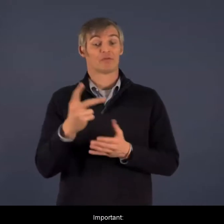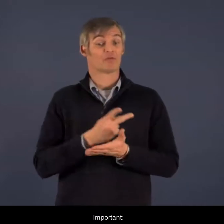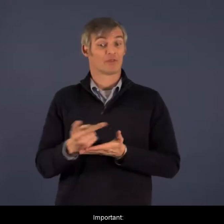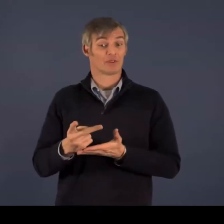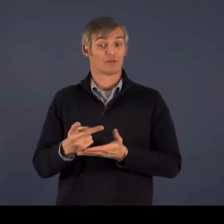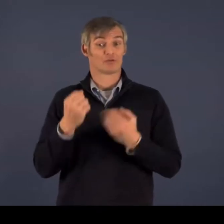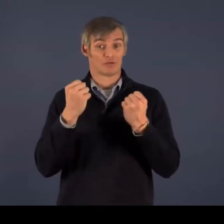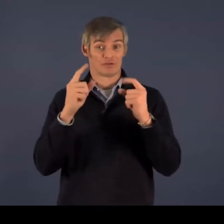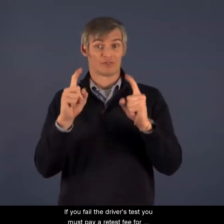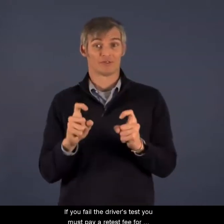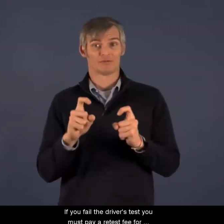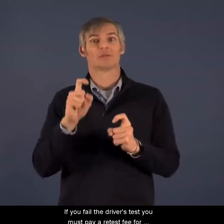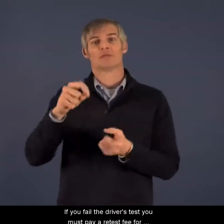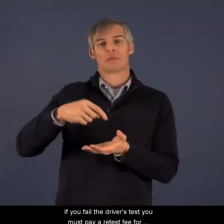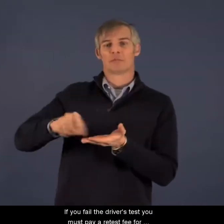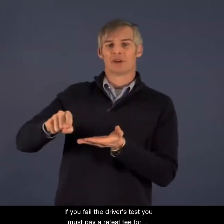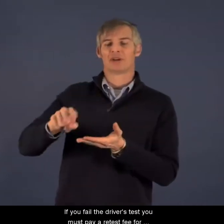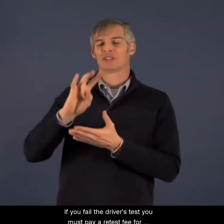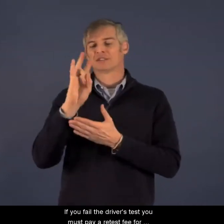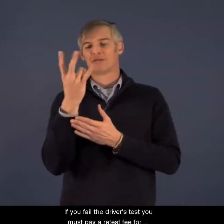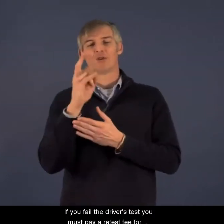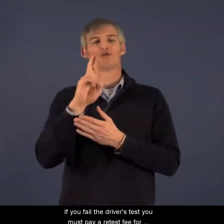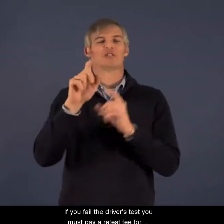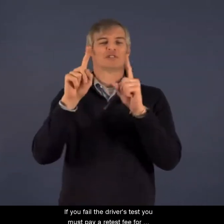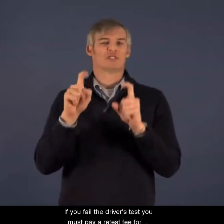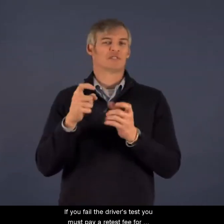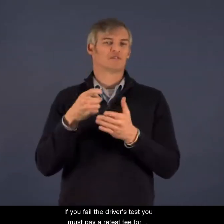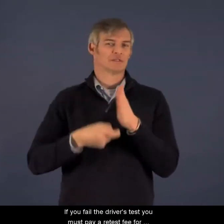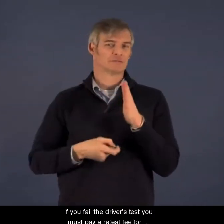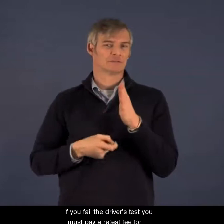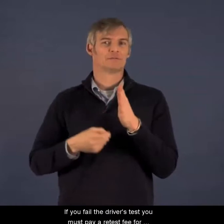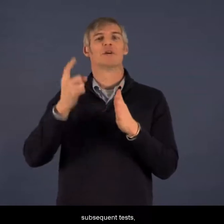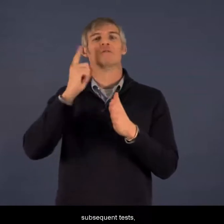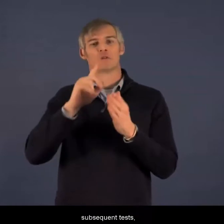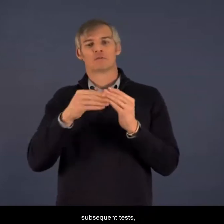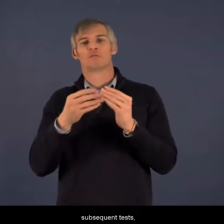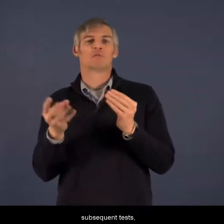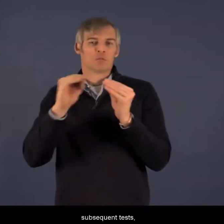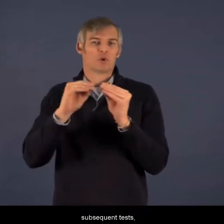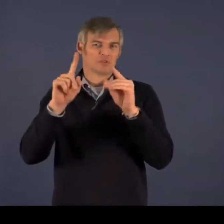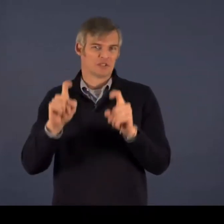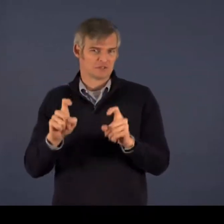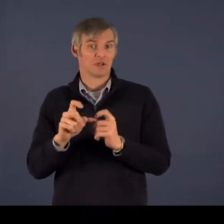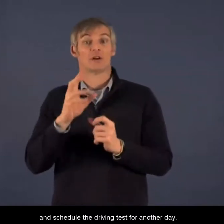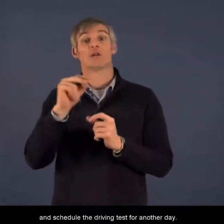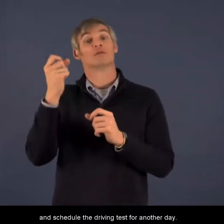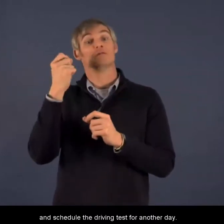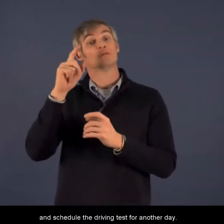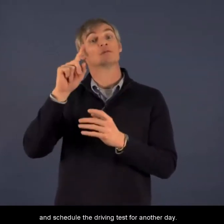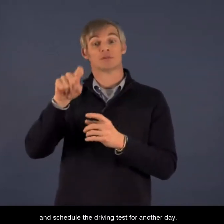Important. If you fail the driver's test, you must pay a retest fee for subsequent tests and schedule the driving